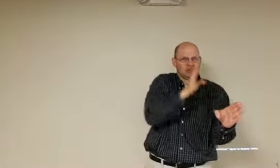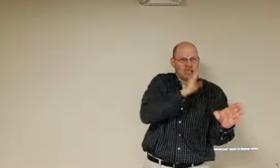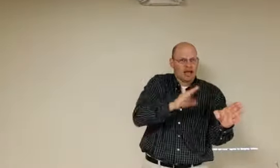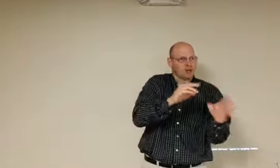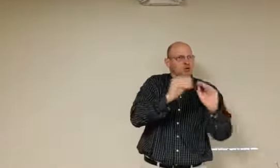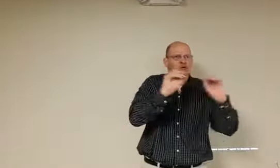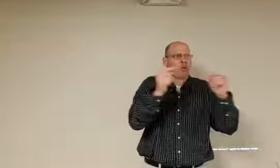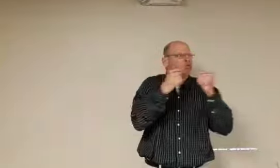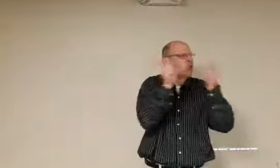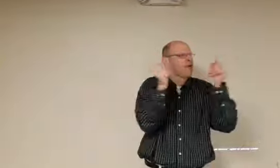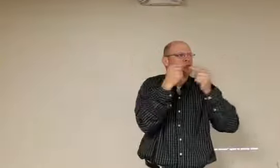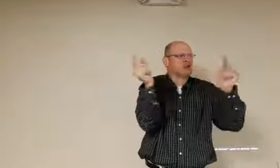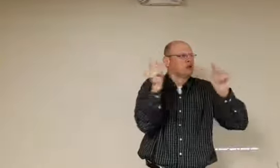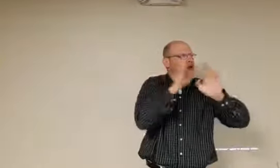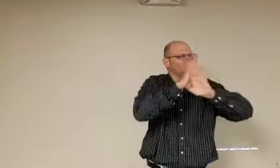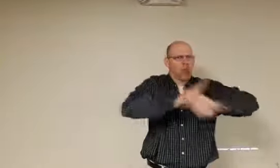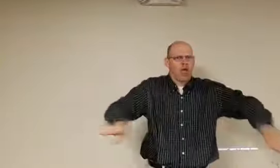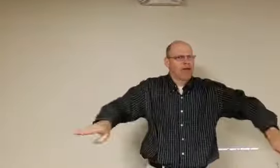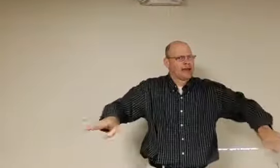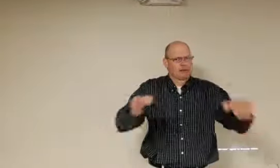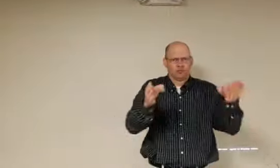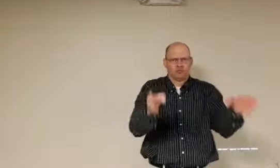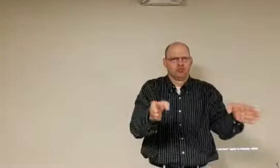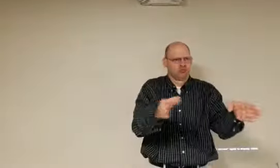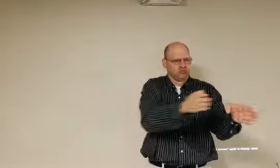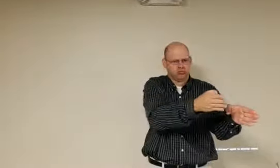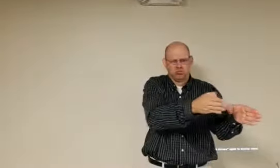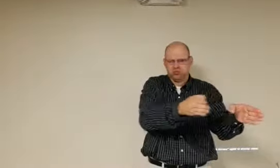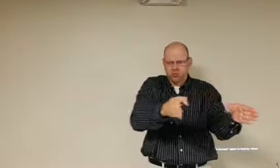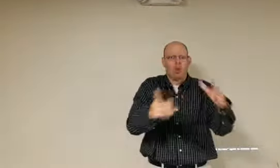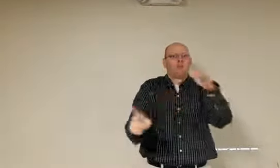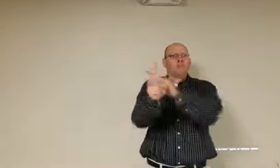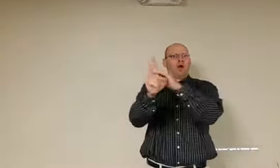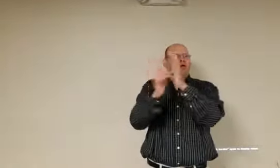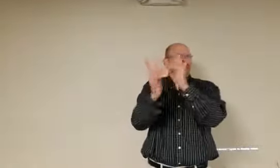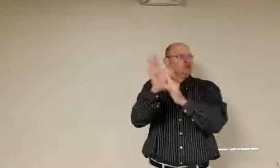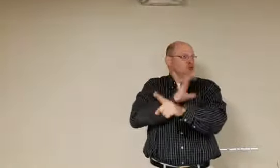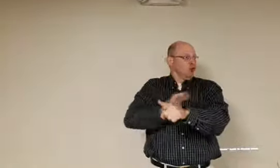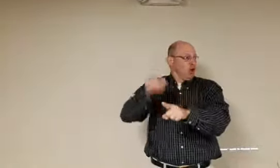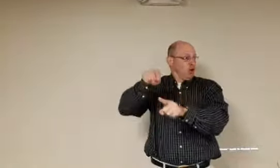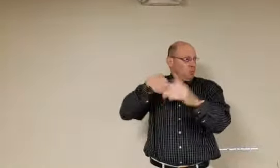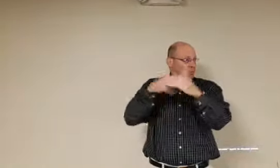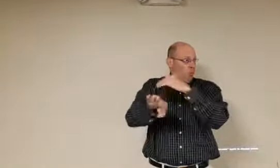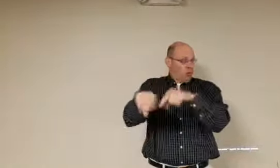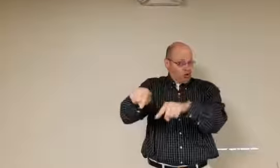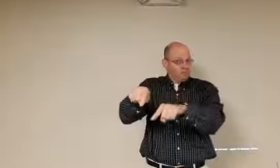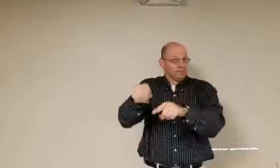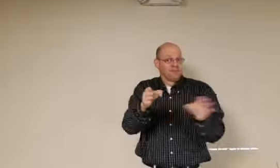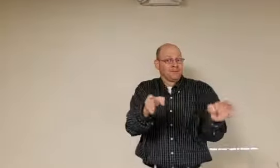That 400 years, there was no prophecies, there was silence, and then all of a sudden Jesus Christ came.